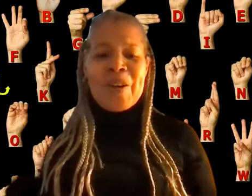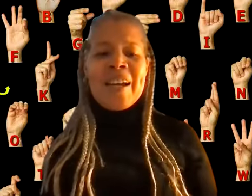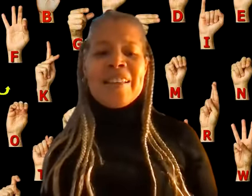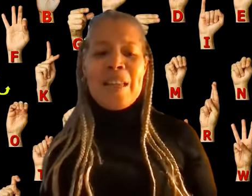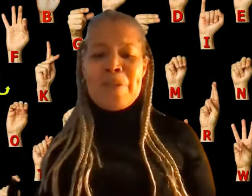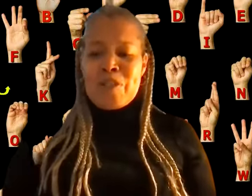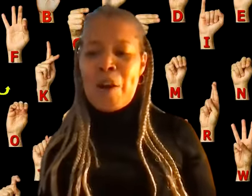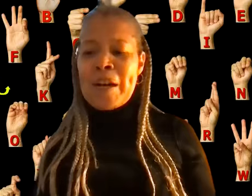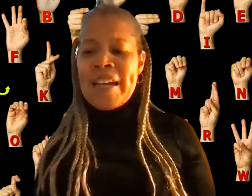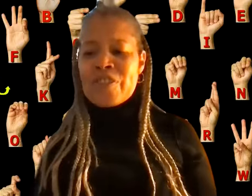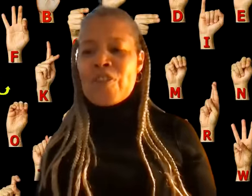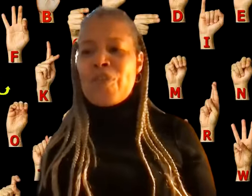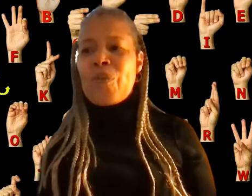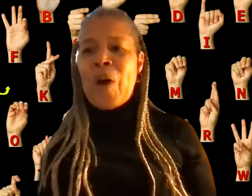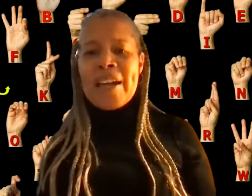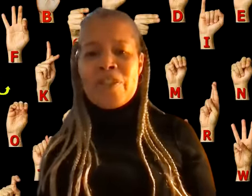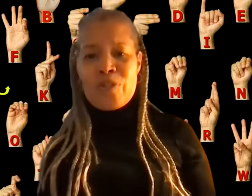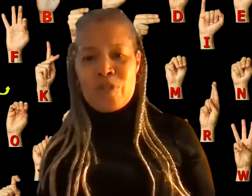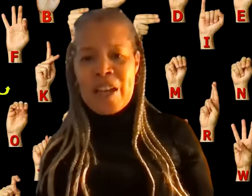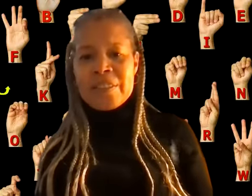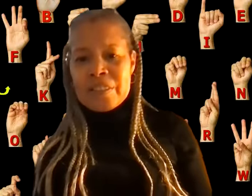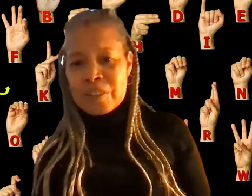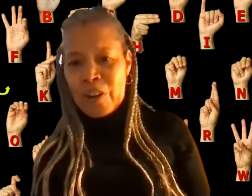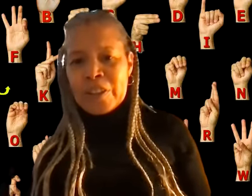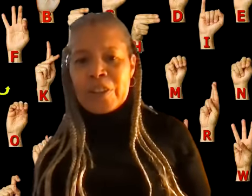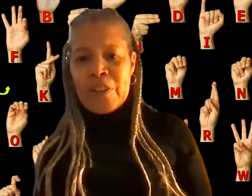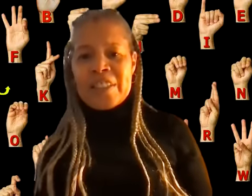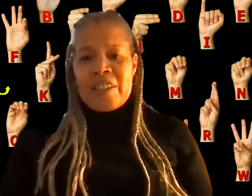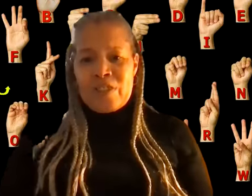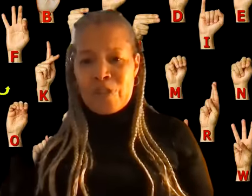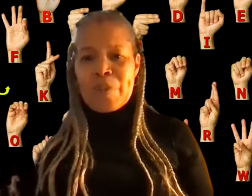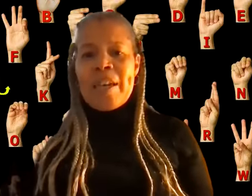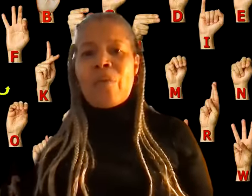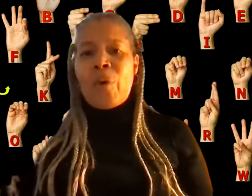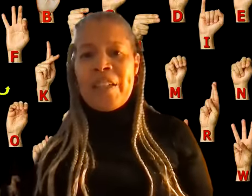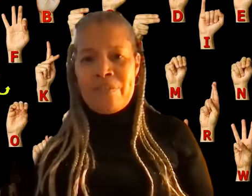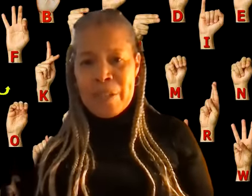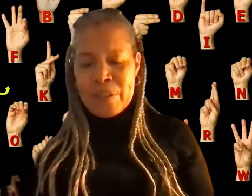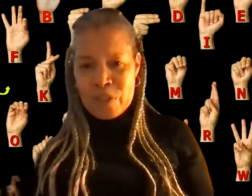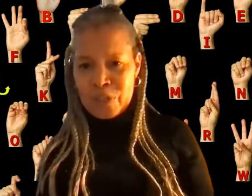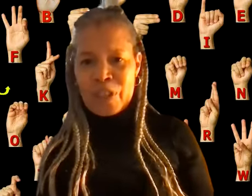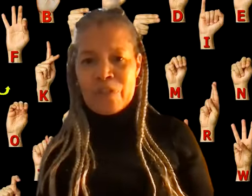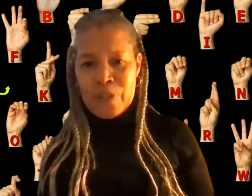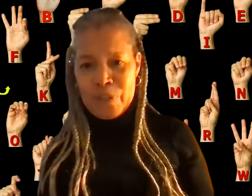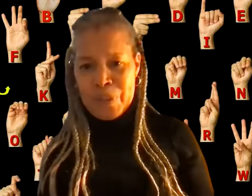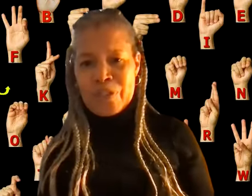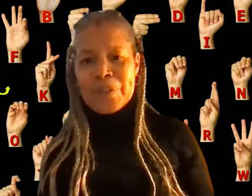let me start by asking you, why did you decide to start your own architecture firm and what have been the results of doing so?